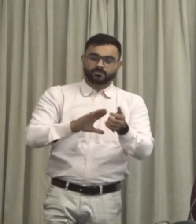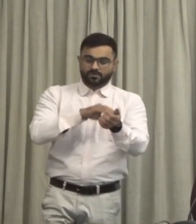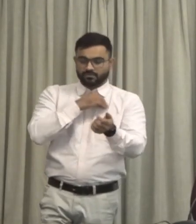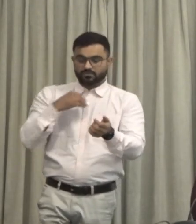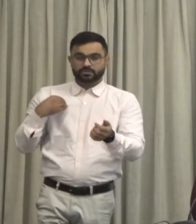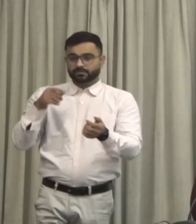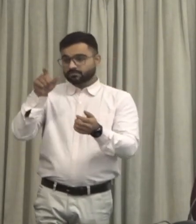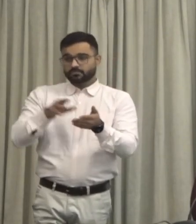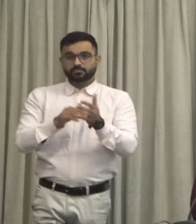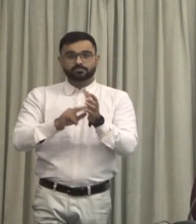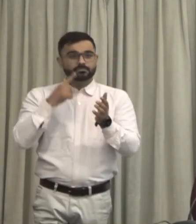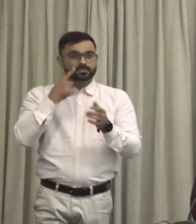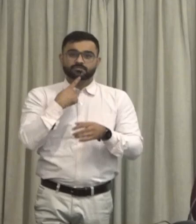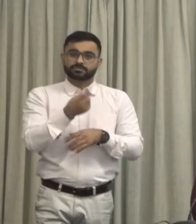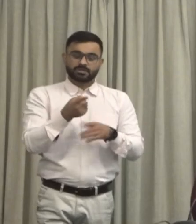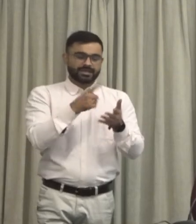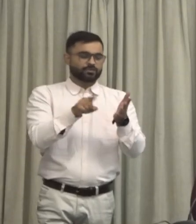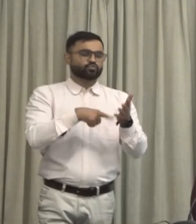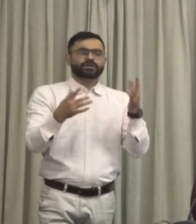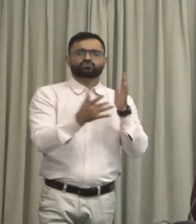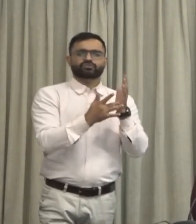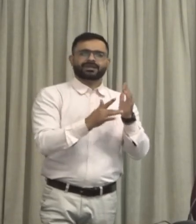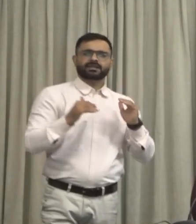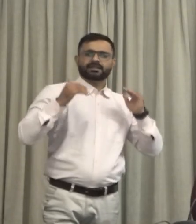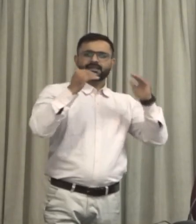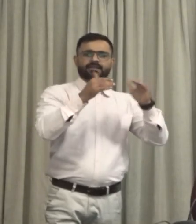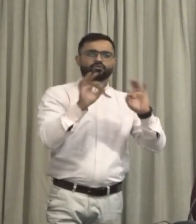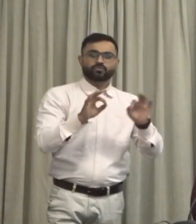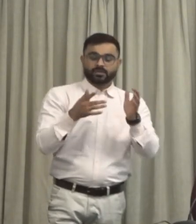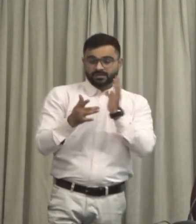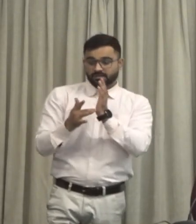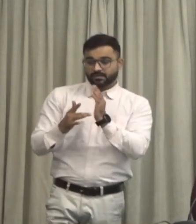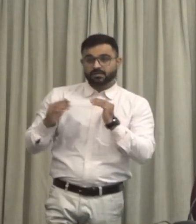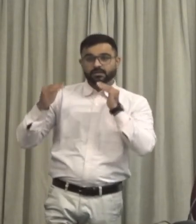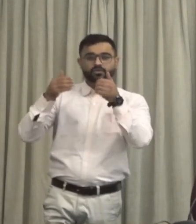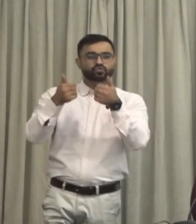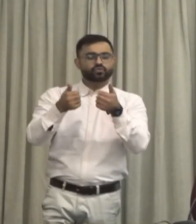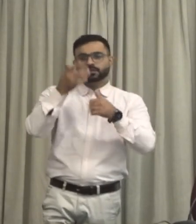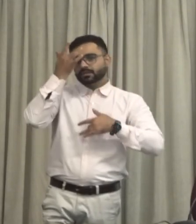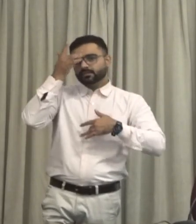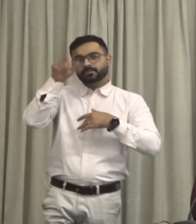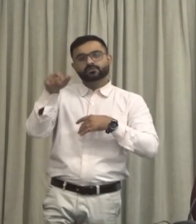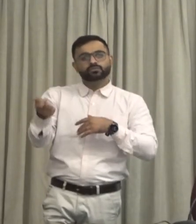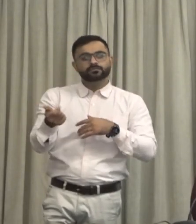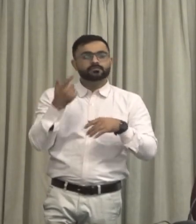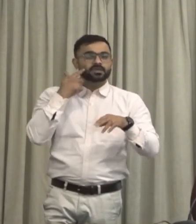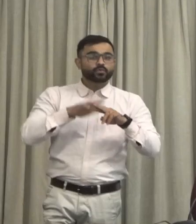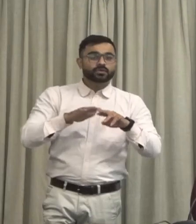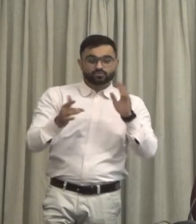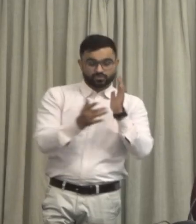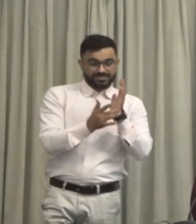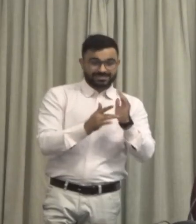Mani was saying, we are not against technological advancement. Technological advancement are good for the patient. But when